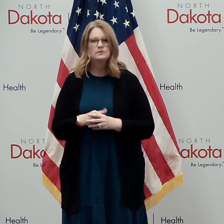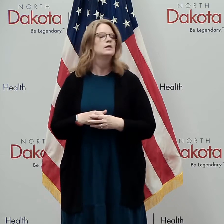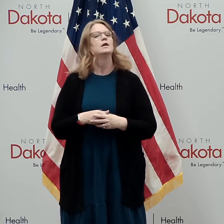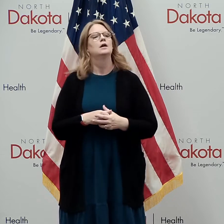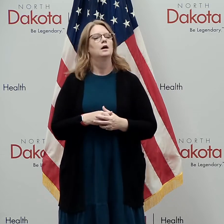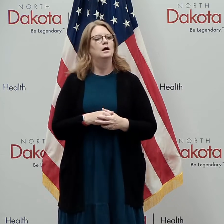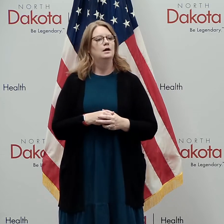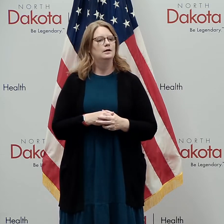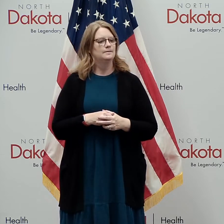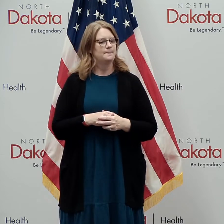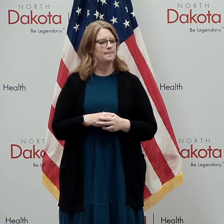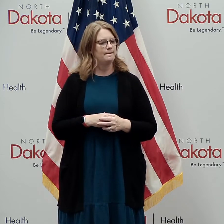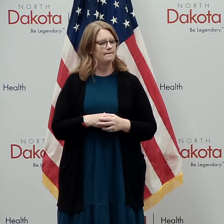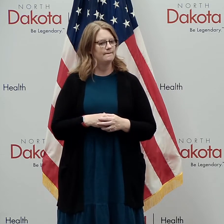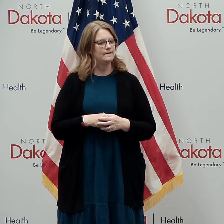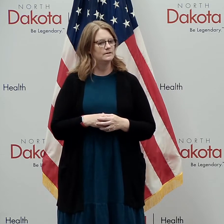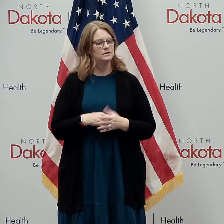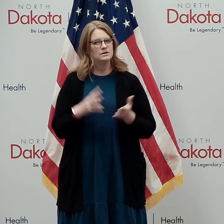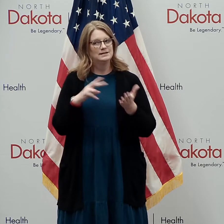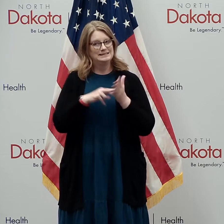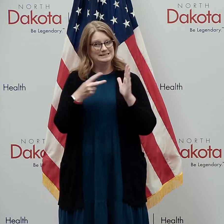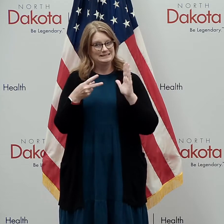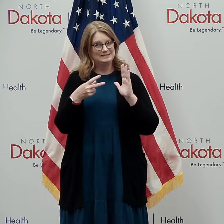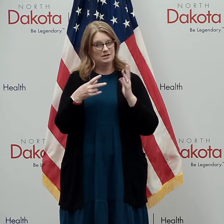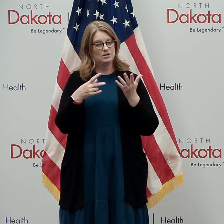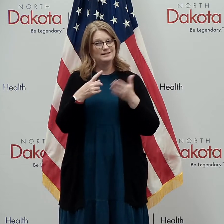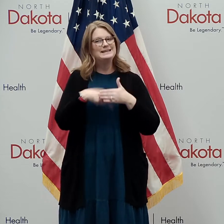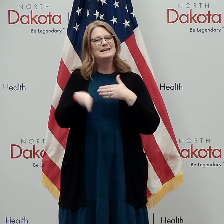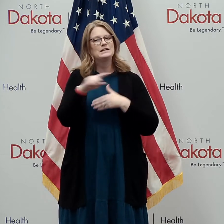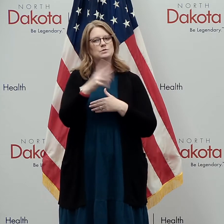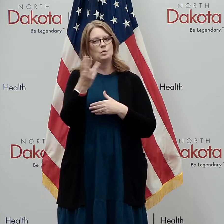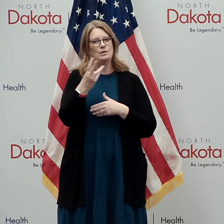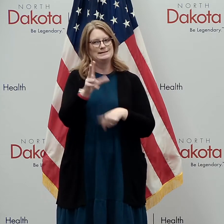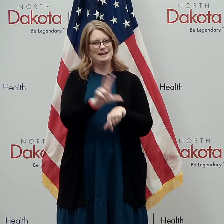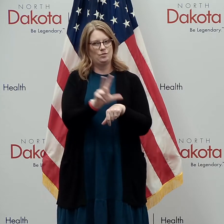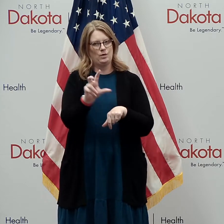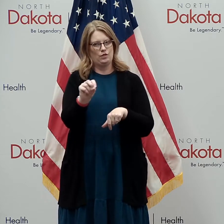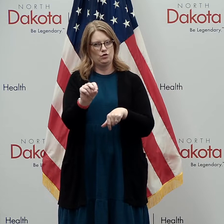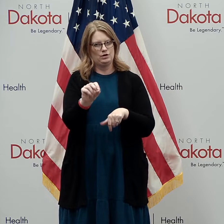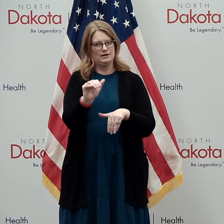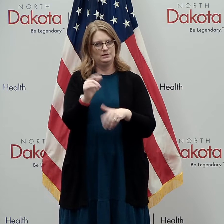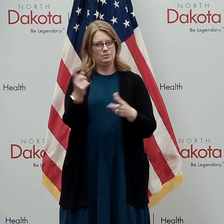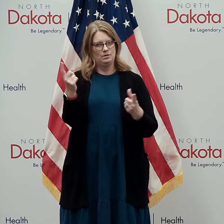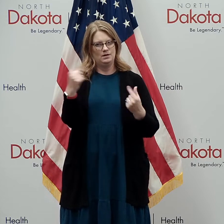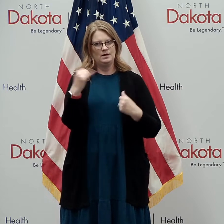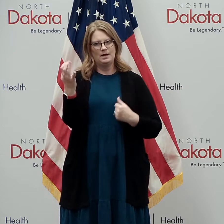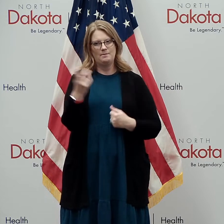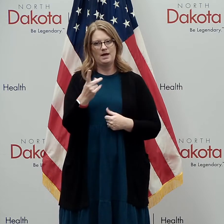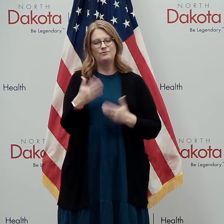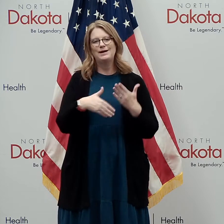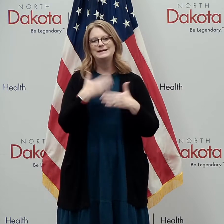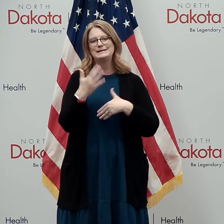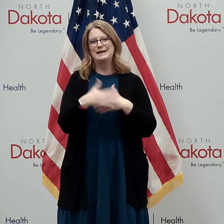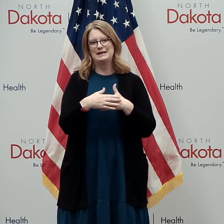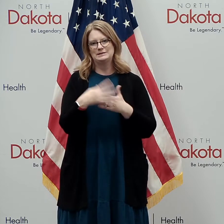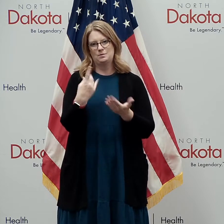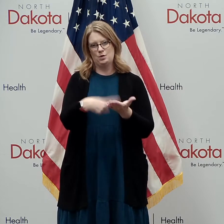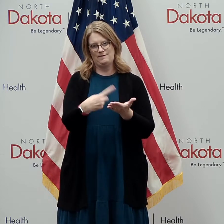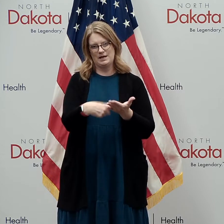briefing. We intend to be back here next Wednesday at 3:30 p.m. for our next